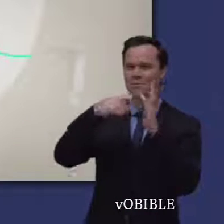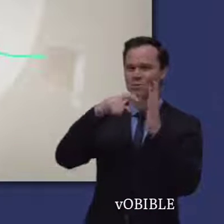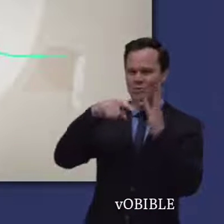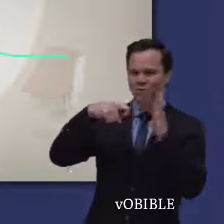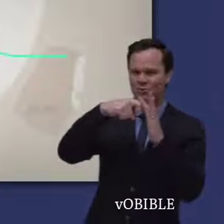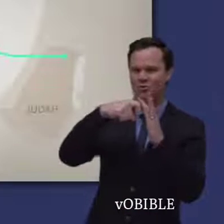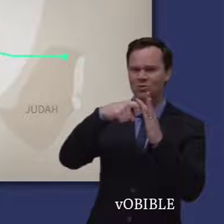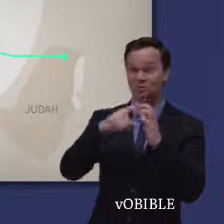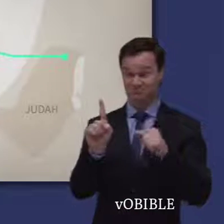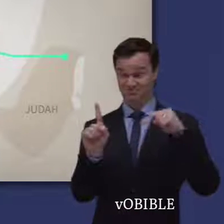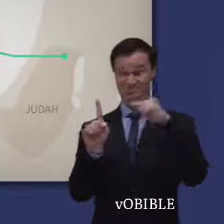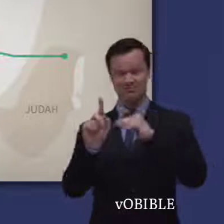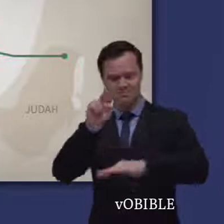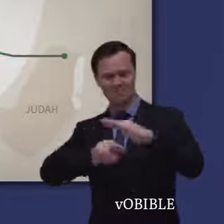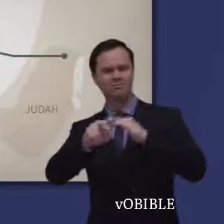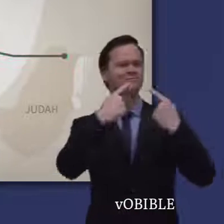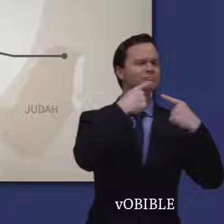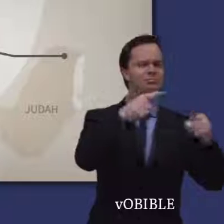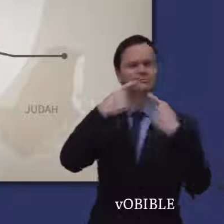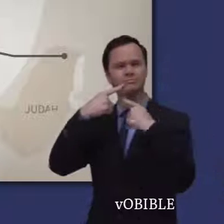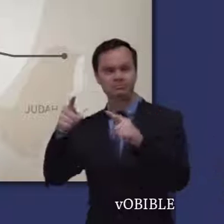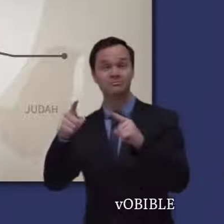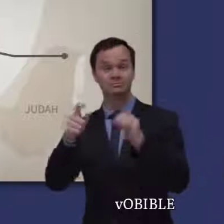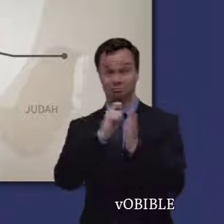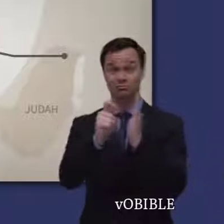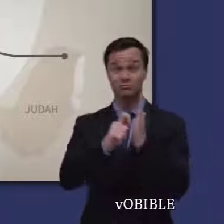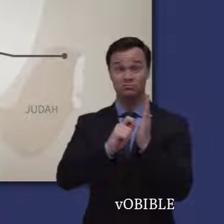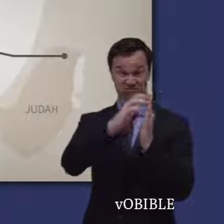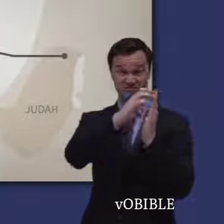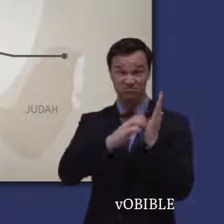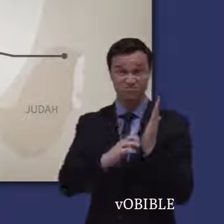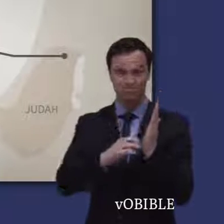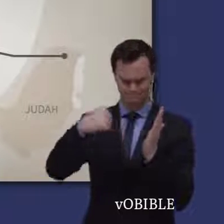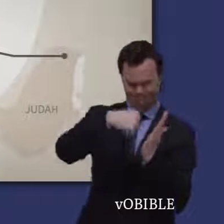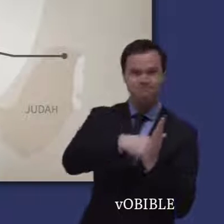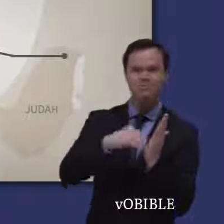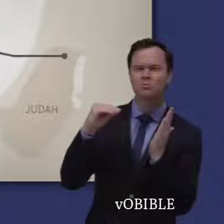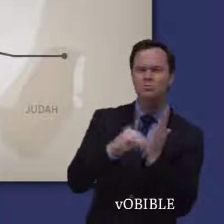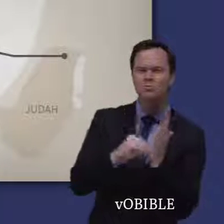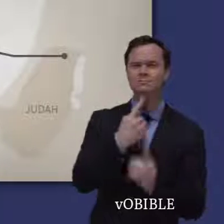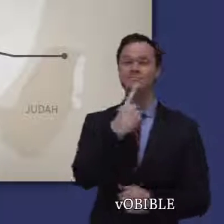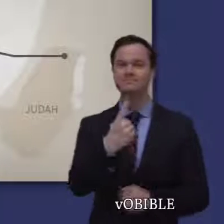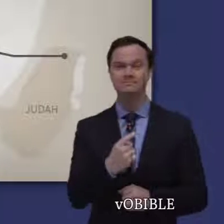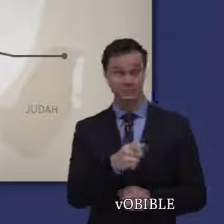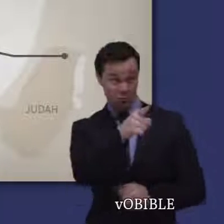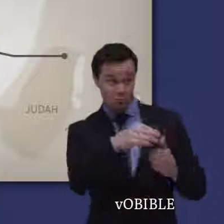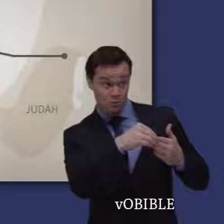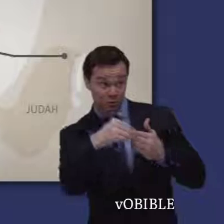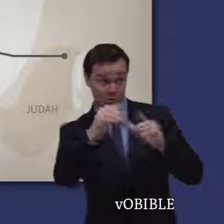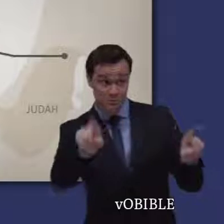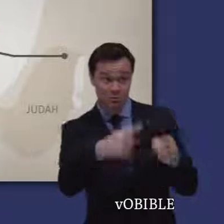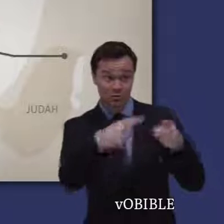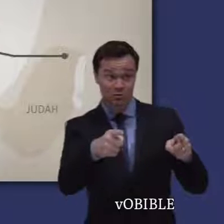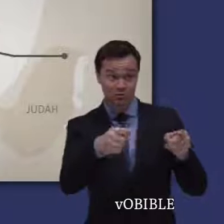Habakkuk served as a prophet in Judah. From the book's closing notation, "To the director, with my stringed